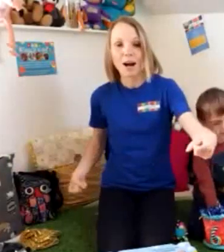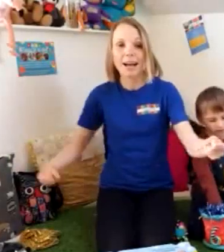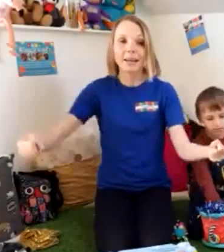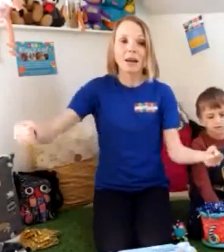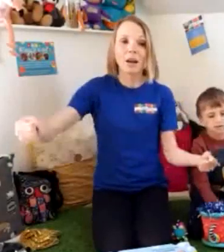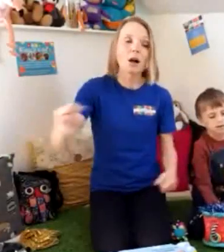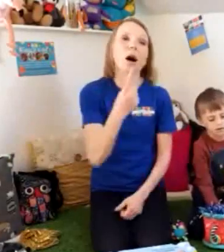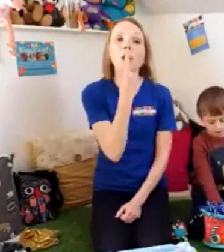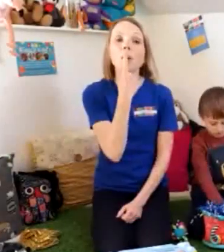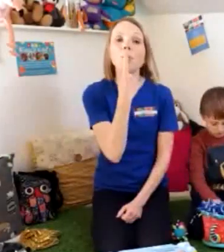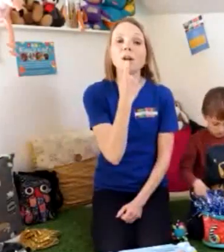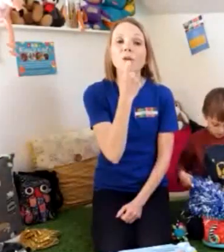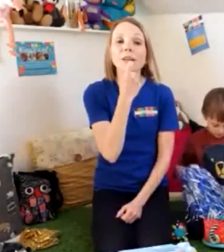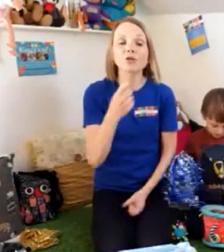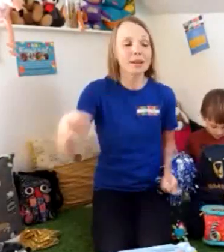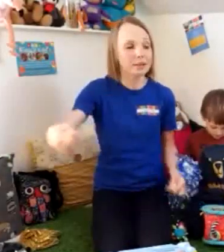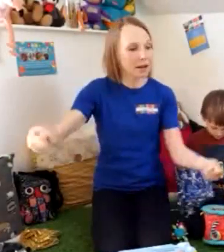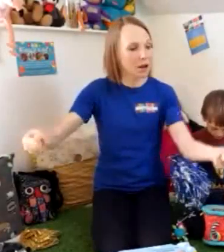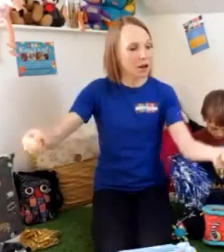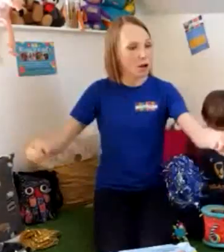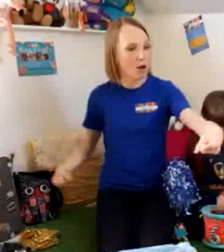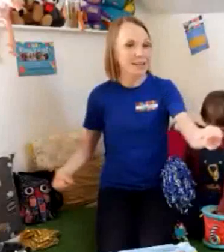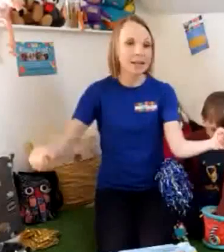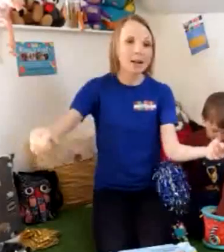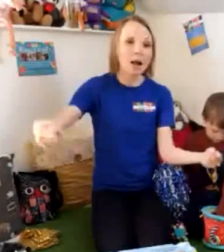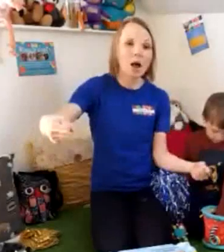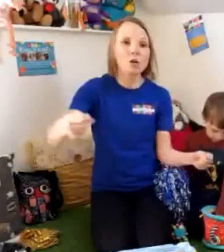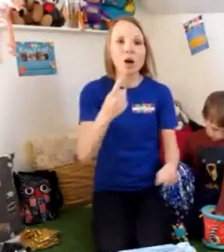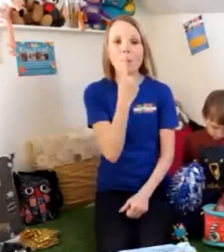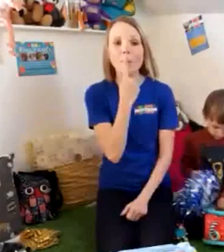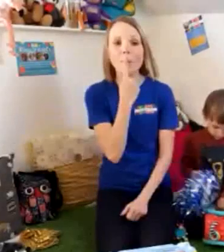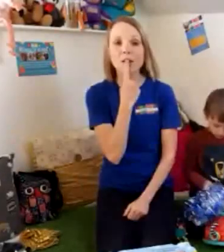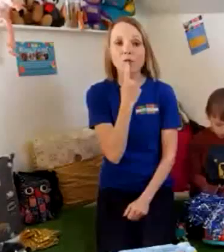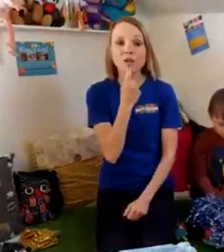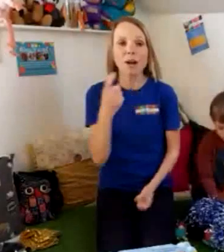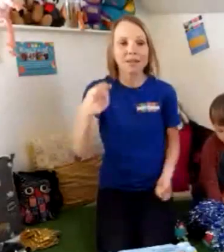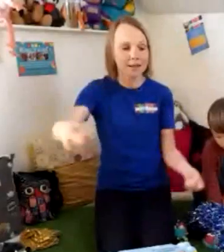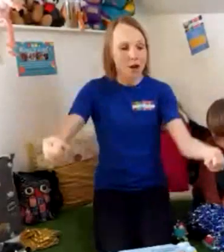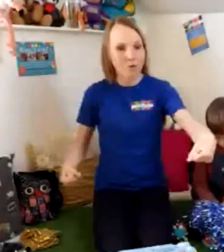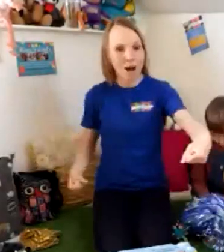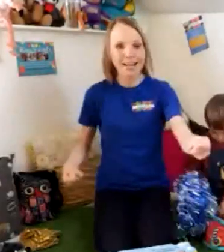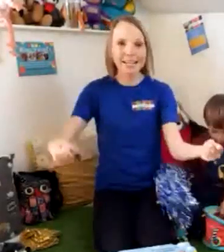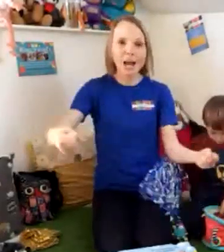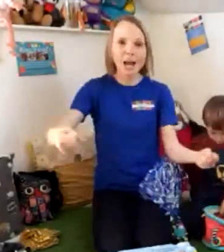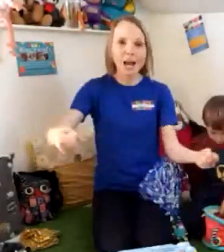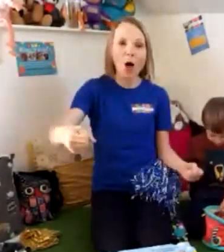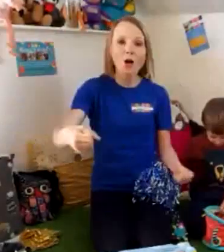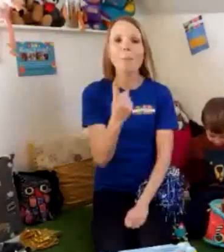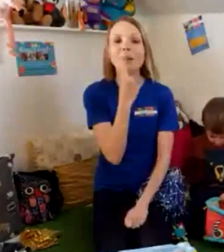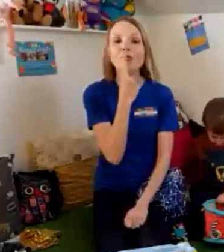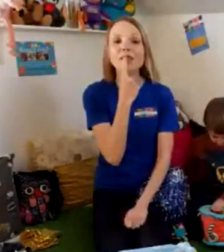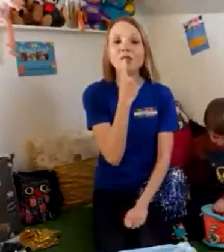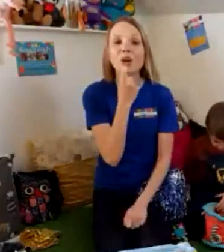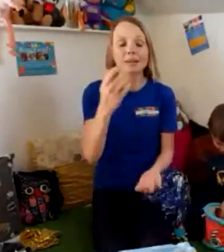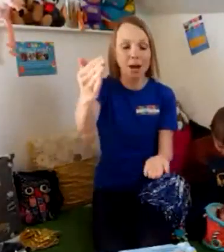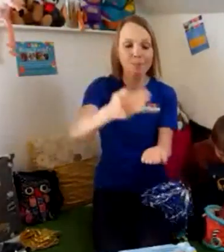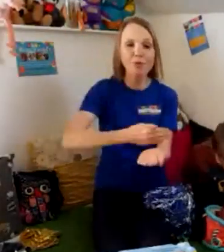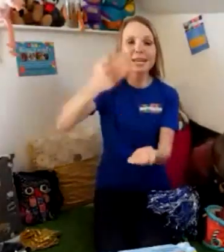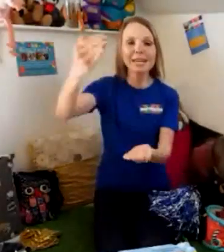Riding along on a big red tractor, riding along on a big red tractor, riding along on a big red tractor, bringing